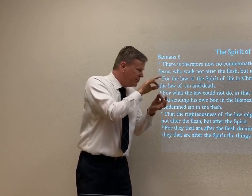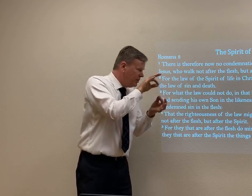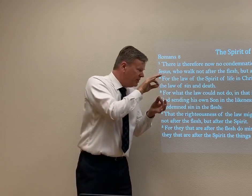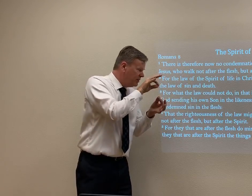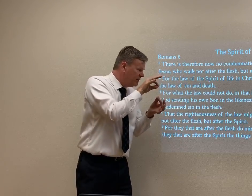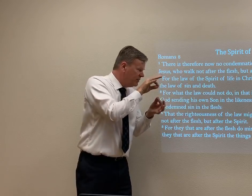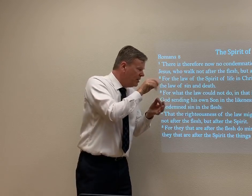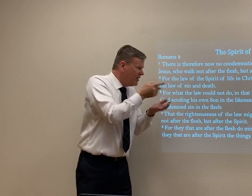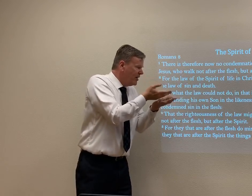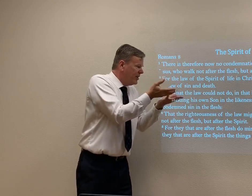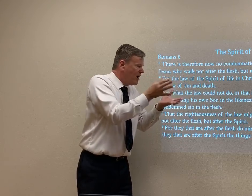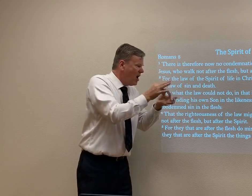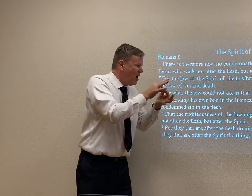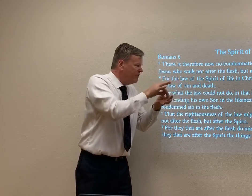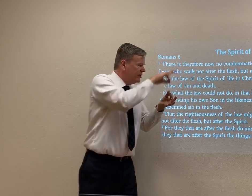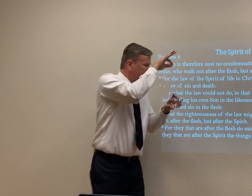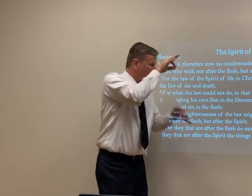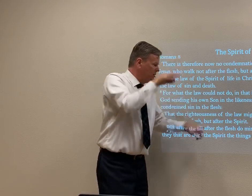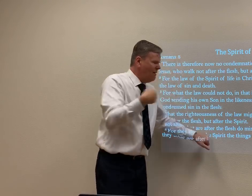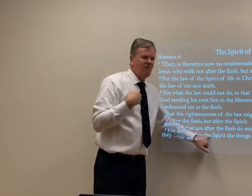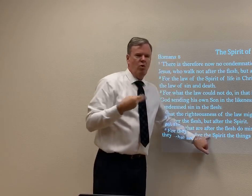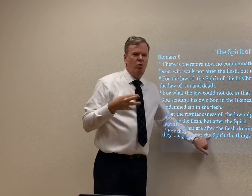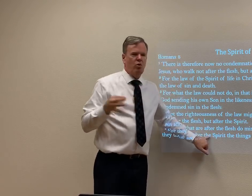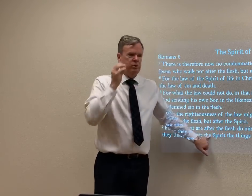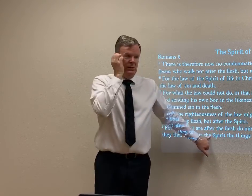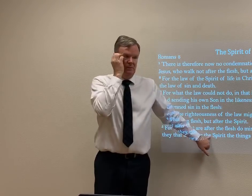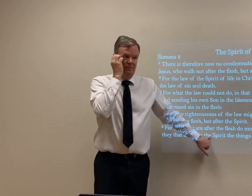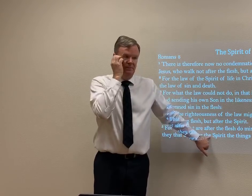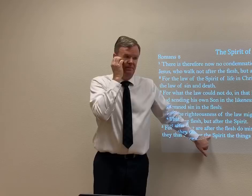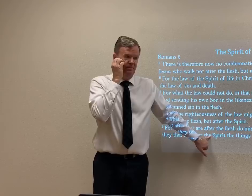But they are according... Okay, right here. It says, but they are...